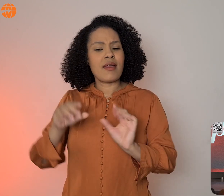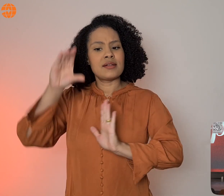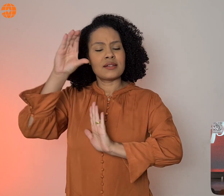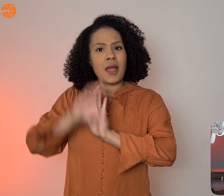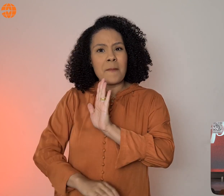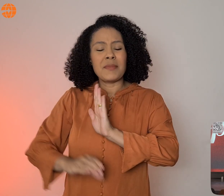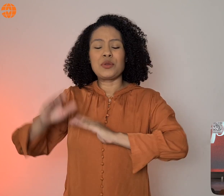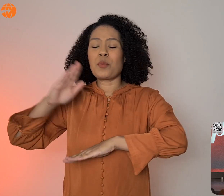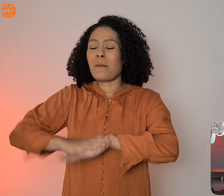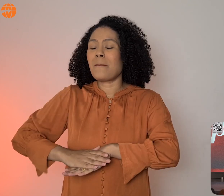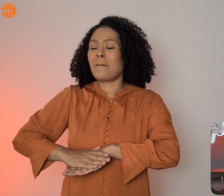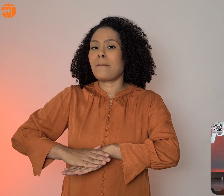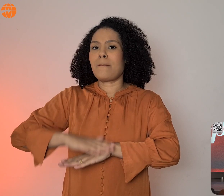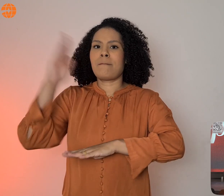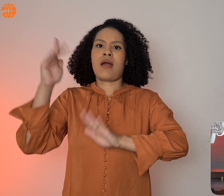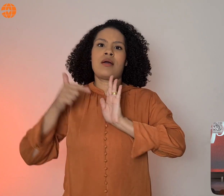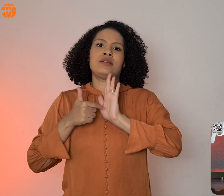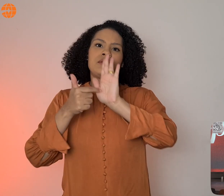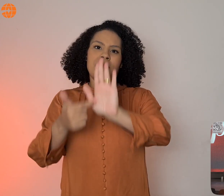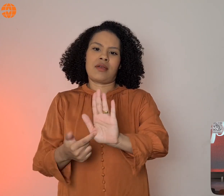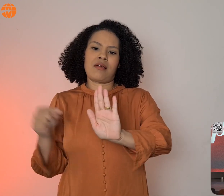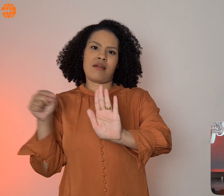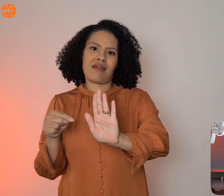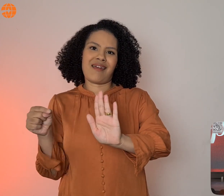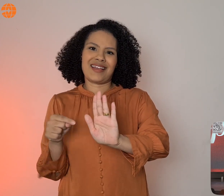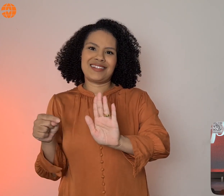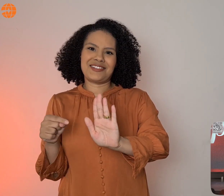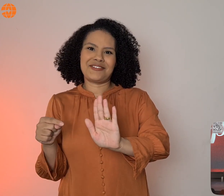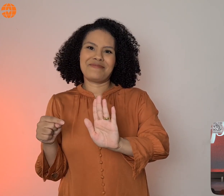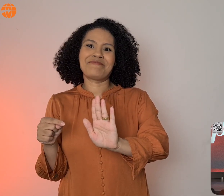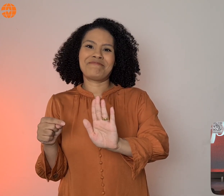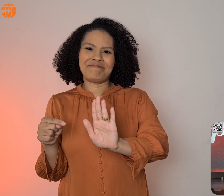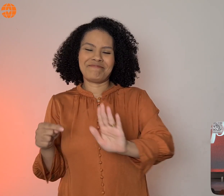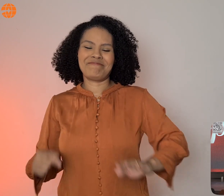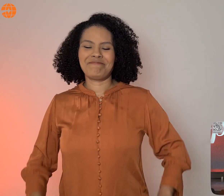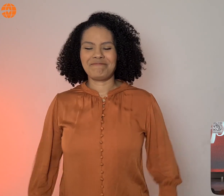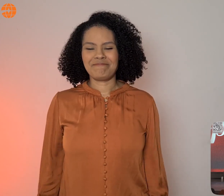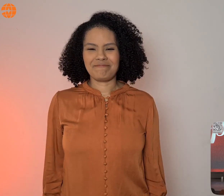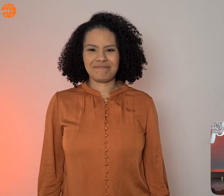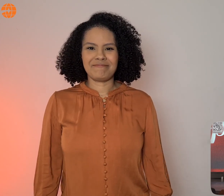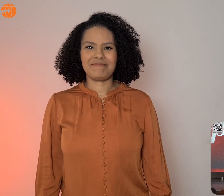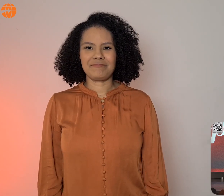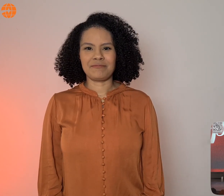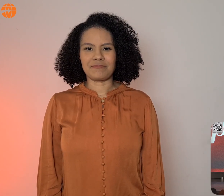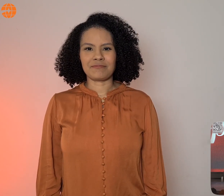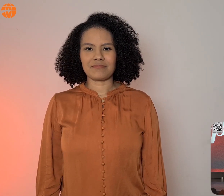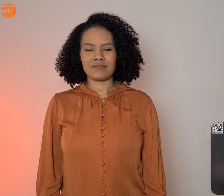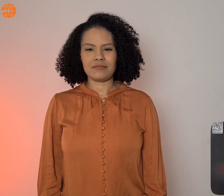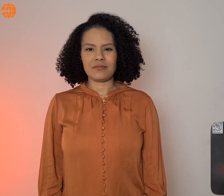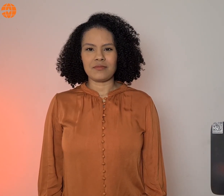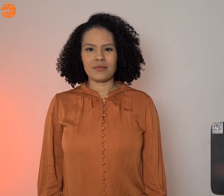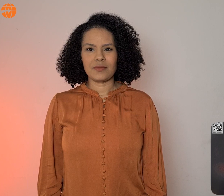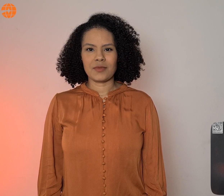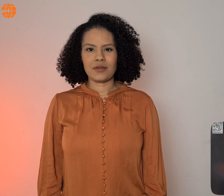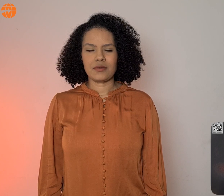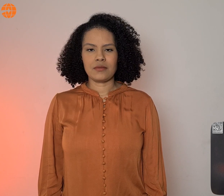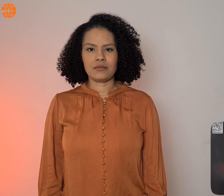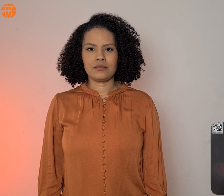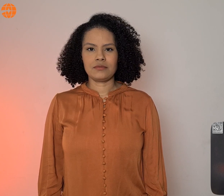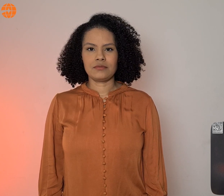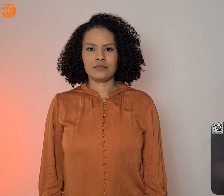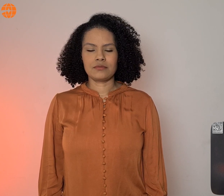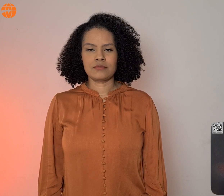in this psalm than it does the rest of the Bible except for the Psalms. Então quer dizer que esse termo aparece